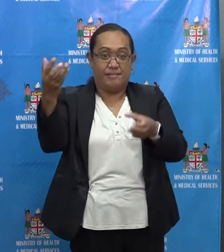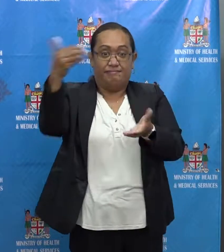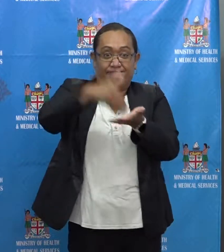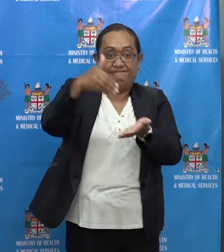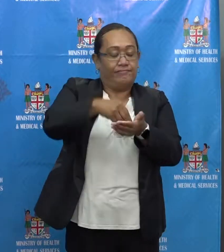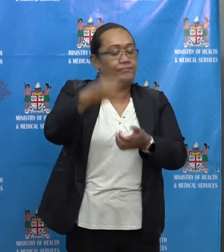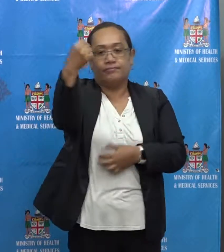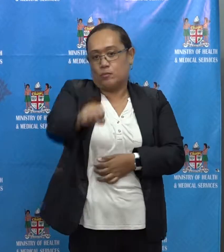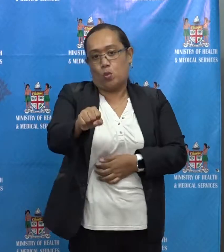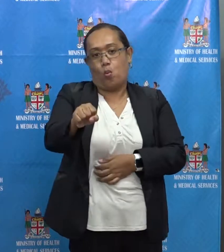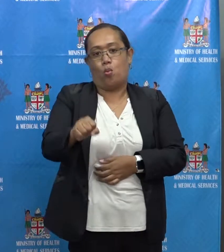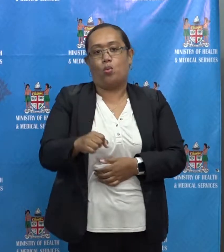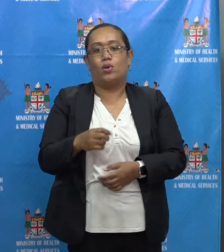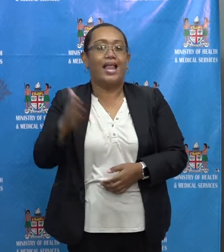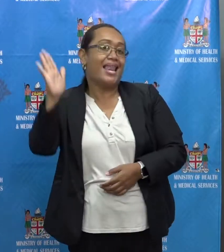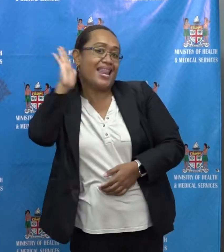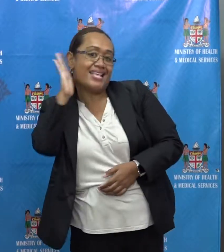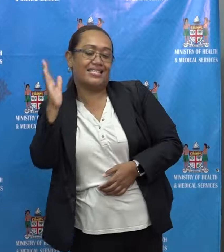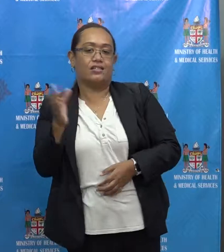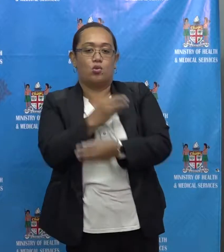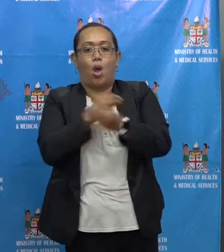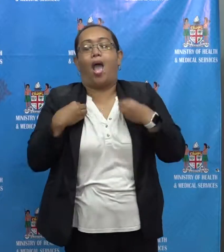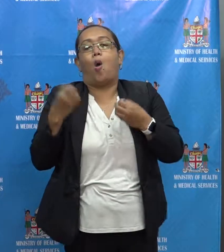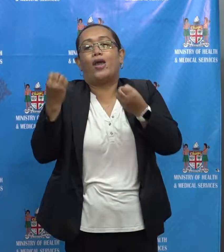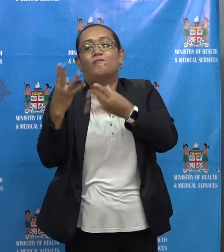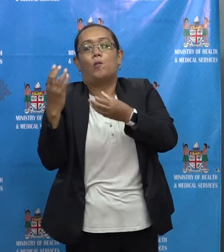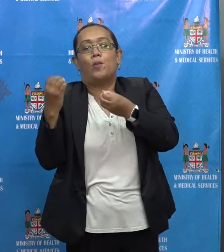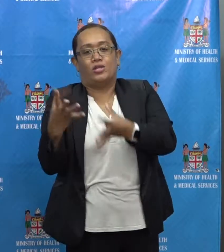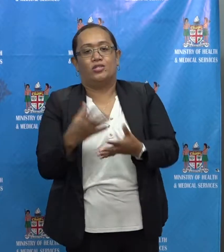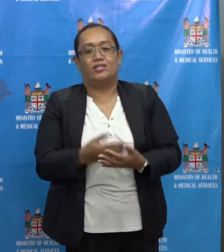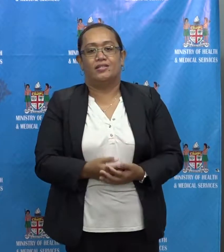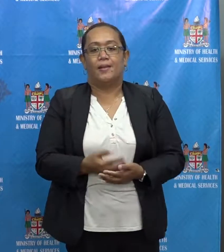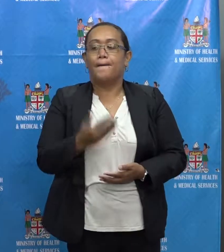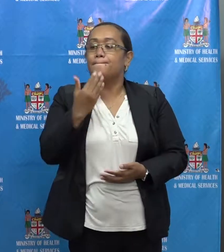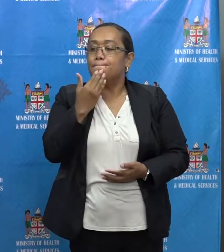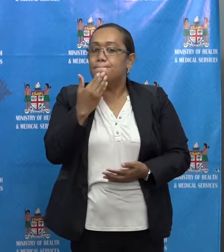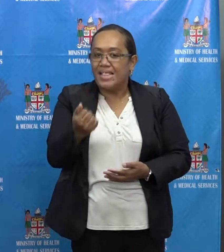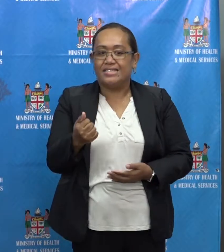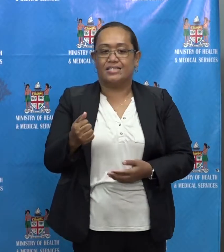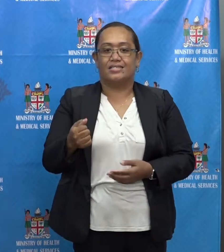saying. Our strategy is based on science.